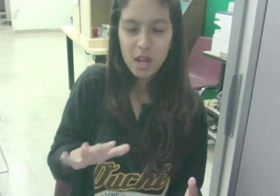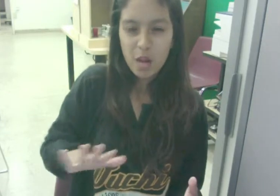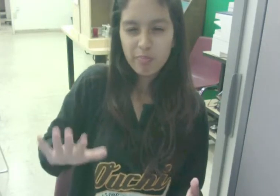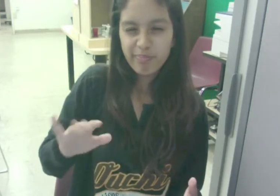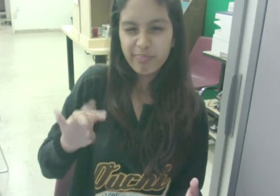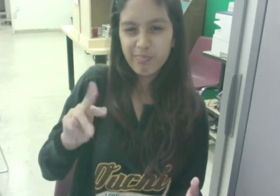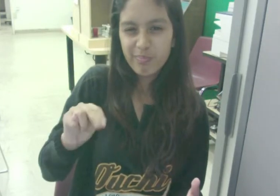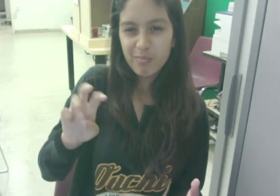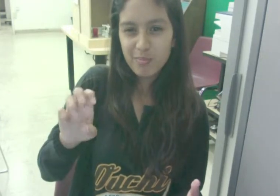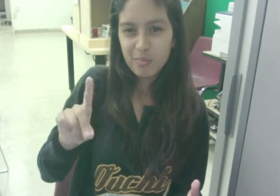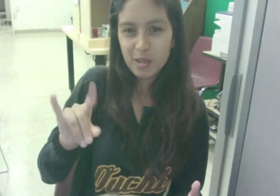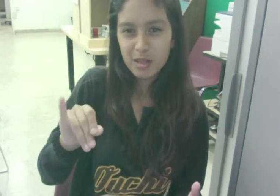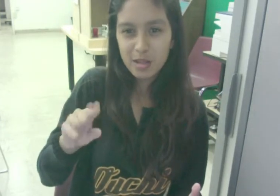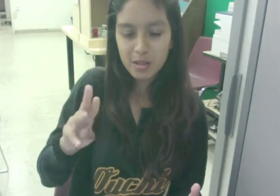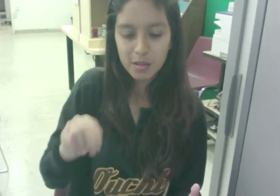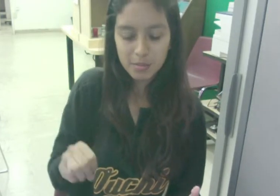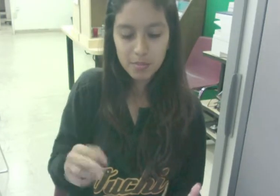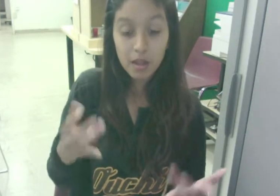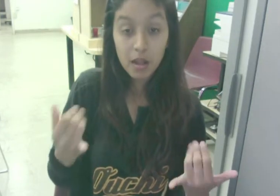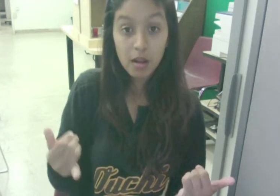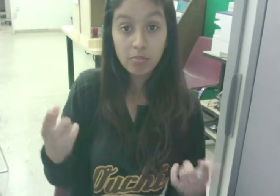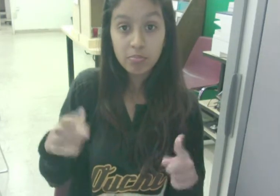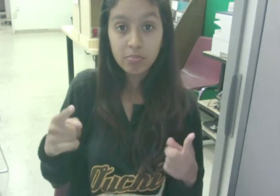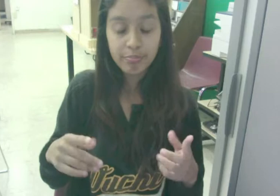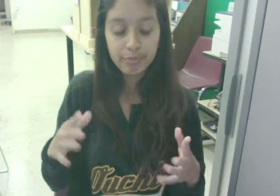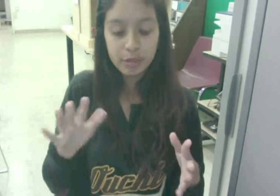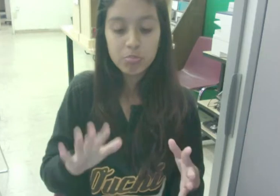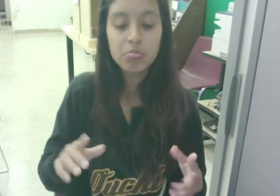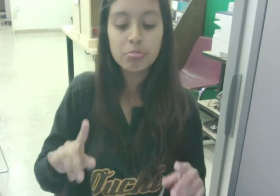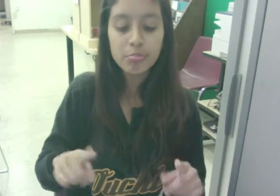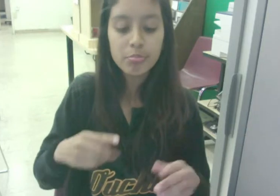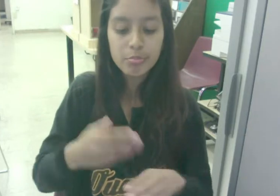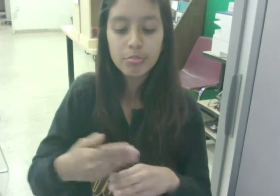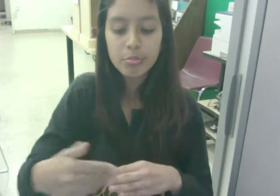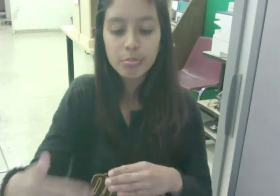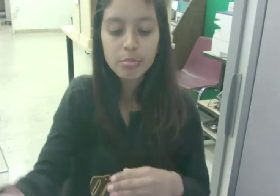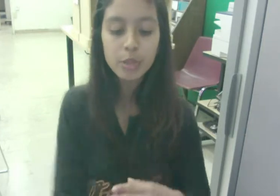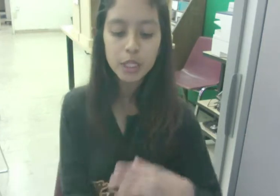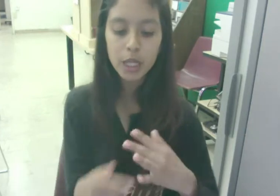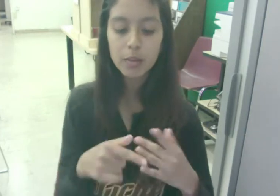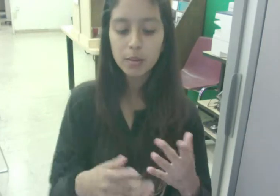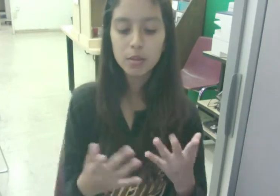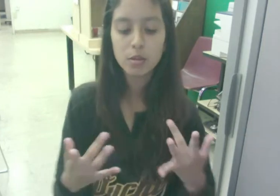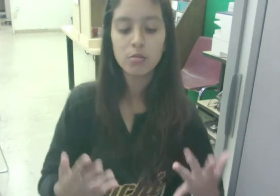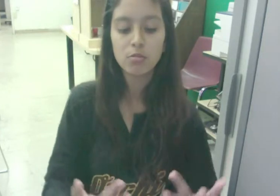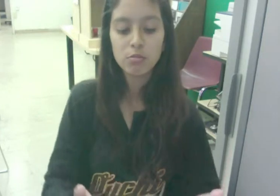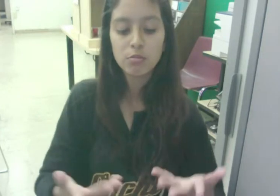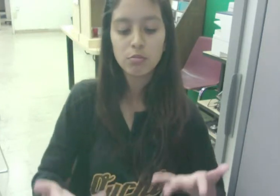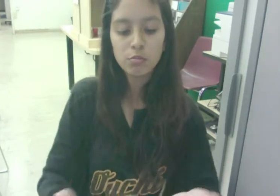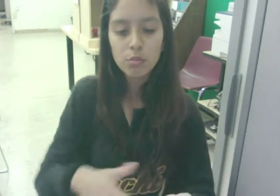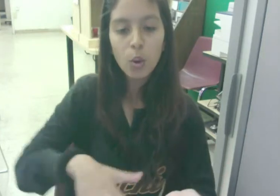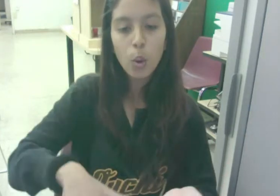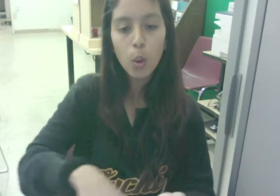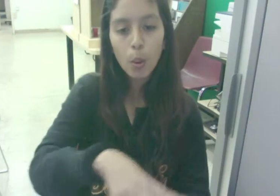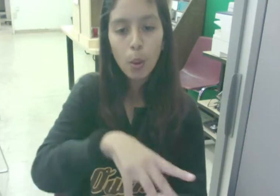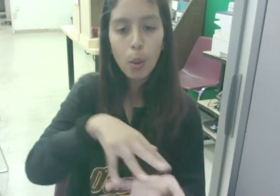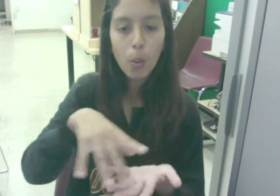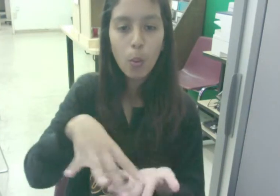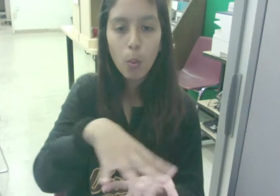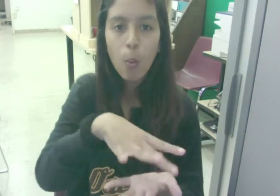sauce. You will now take the tortillas and just pop them in the microwave for a minute. And now you